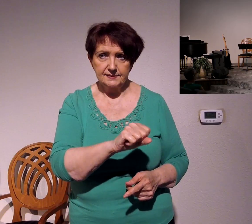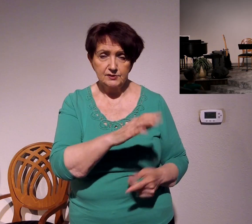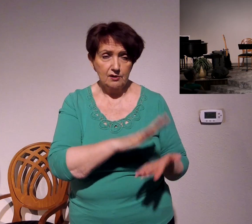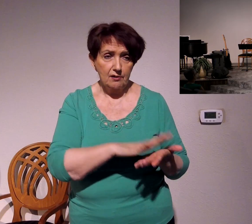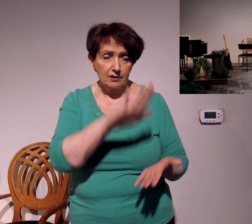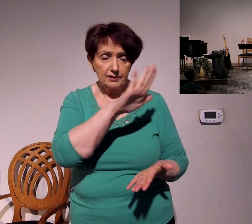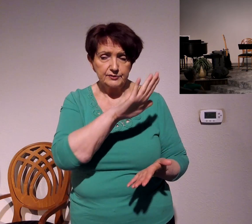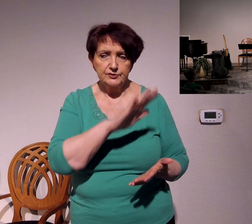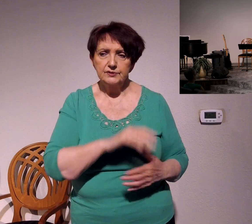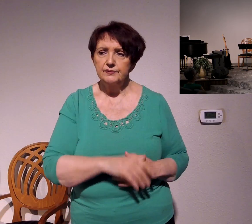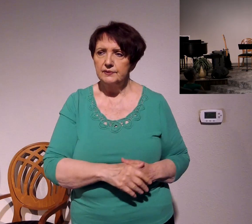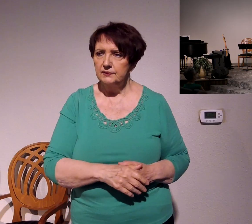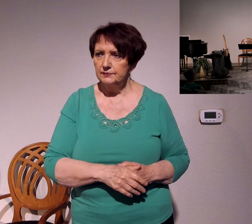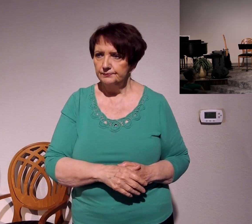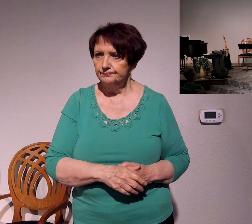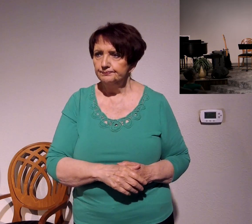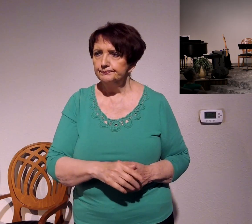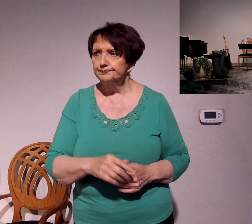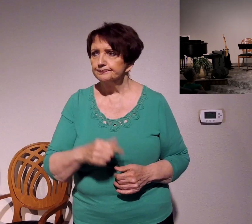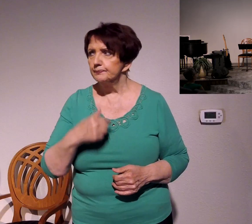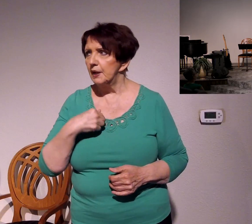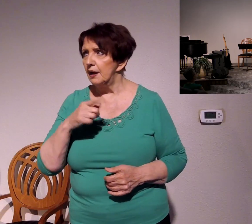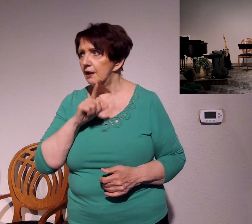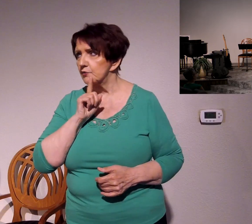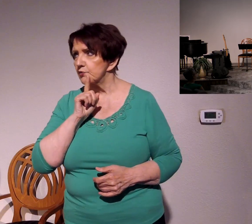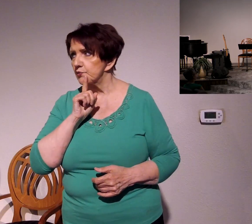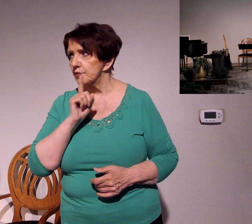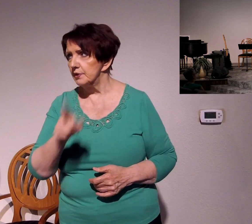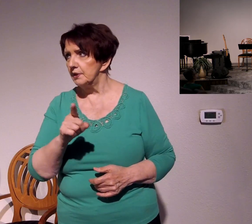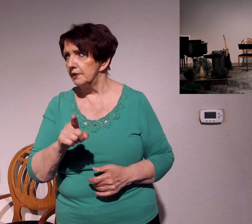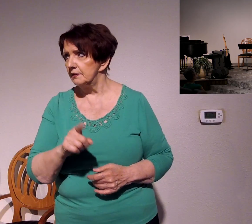But, you know, I really am